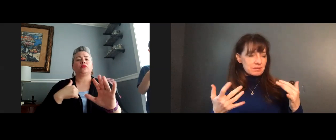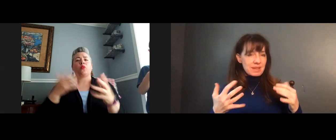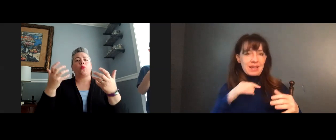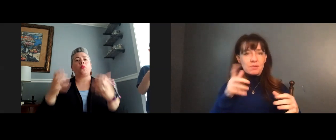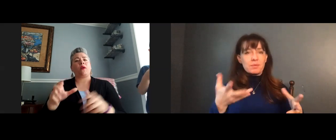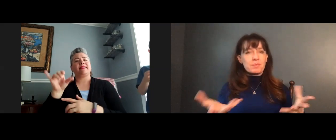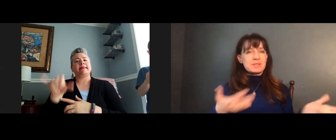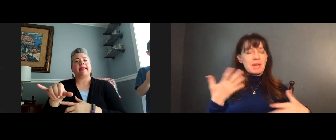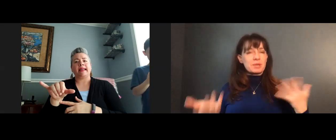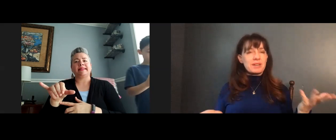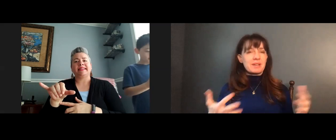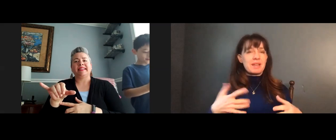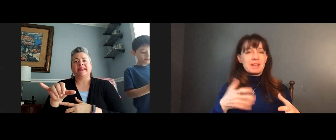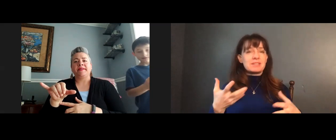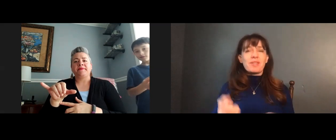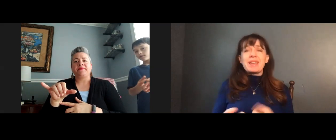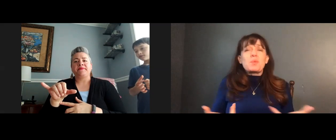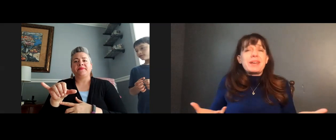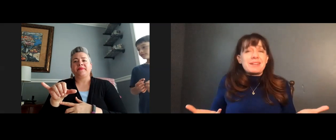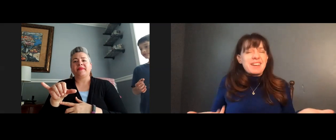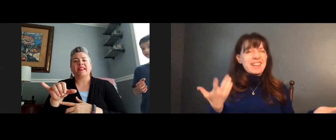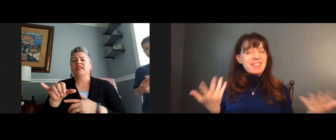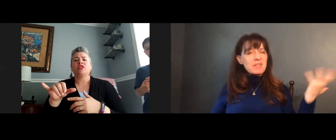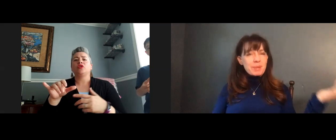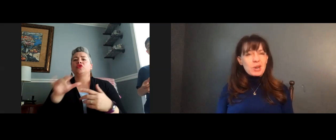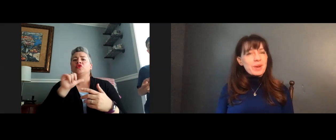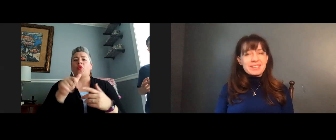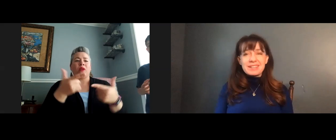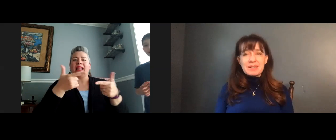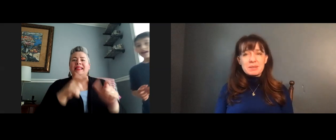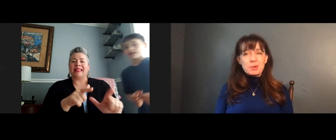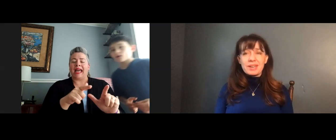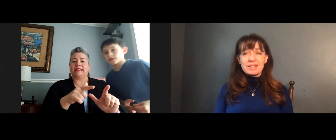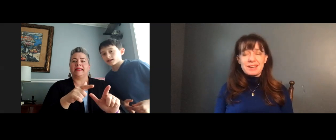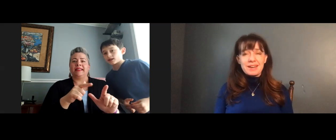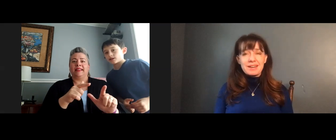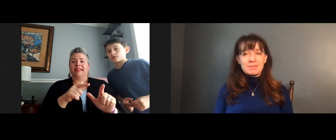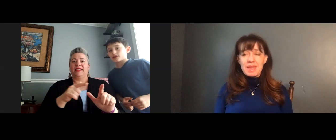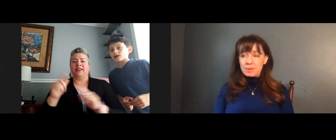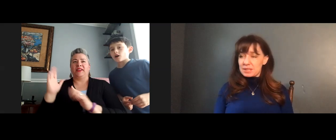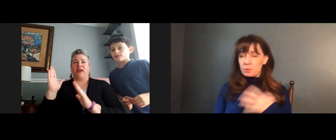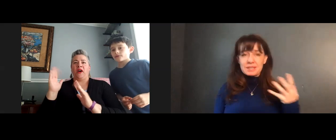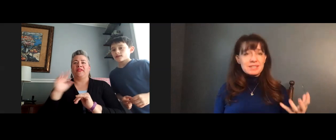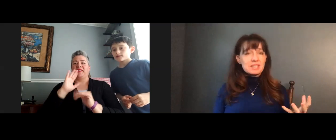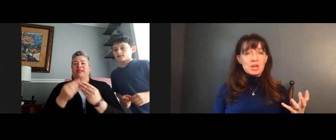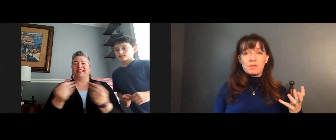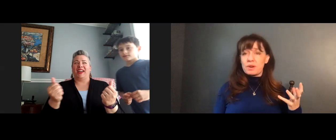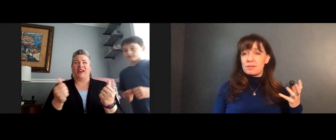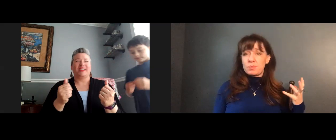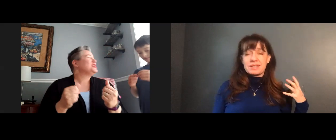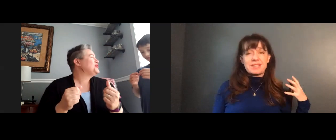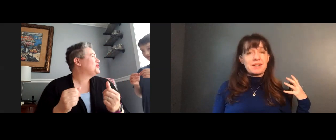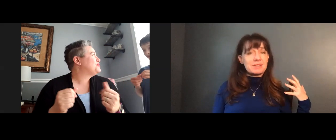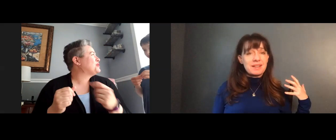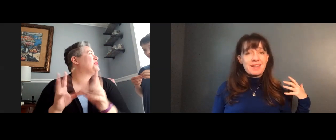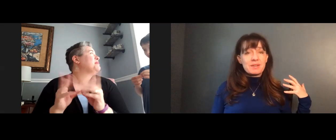what's i'm trying to get don't let it win i can't think of a better way to to put it um because once this is over